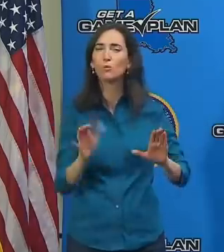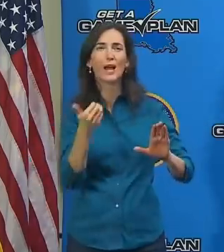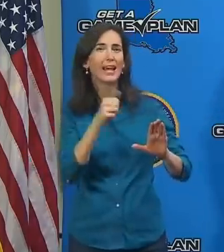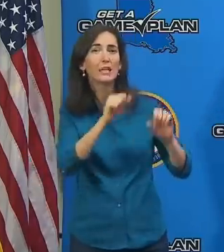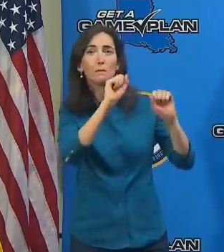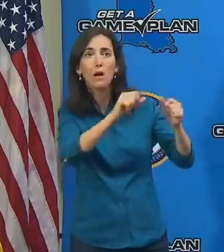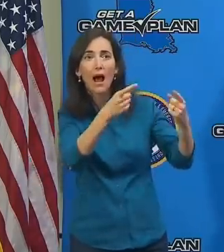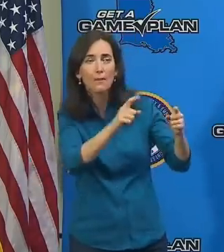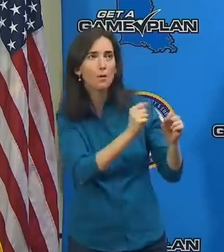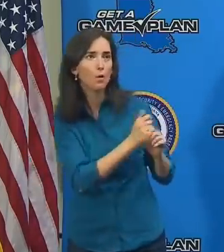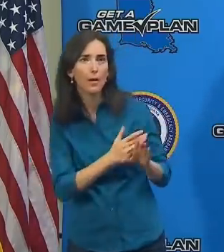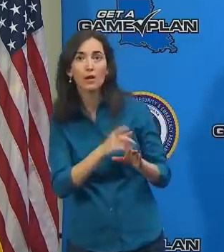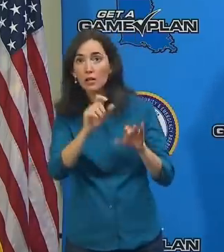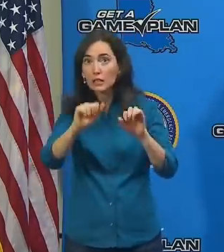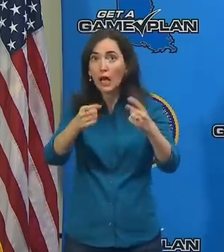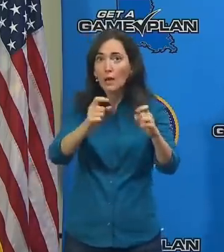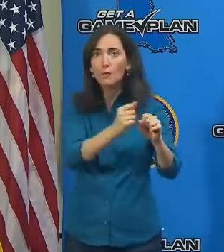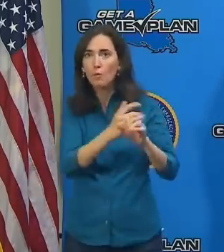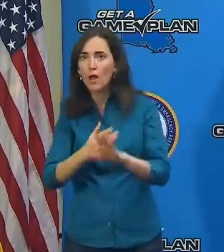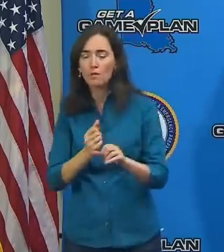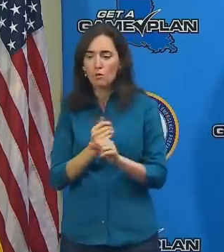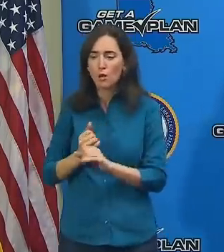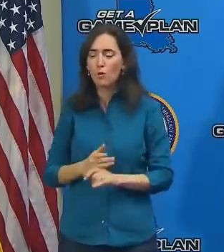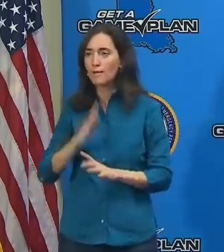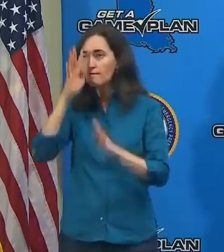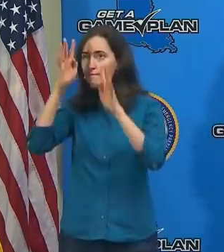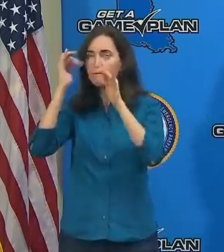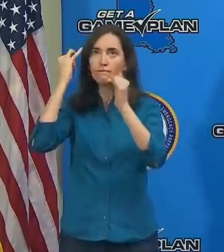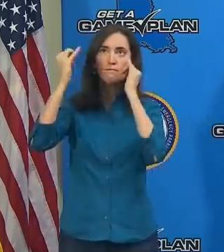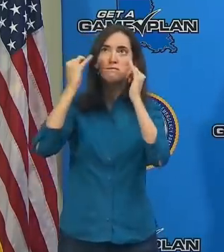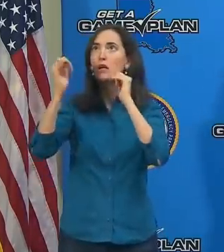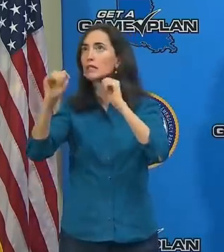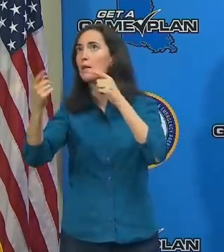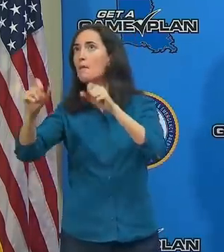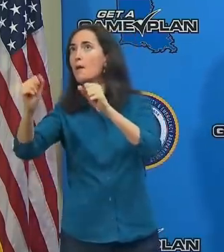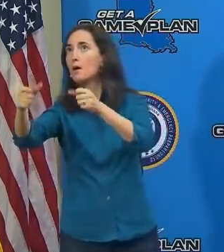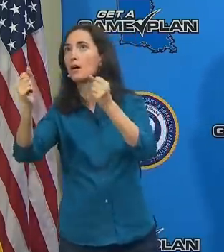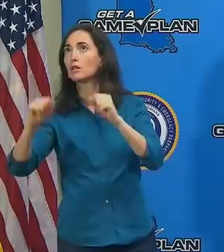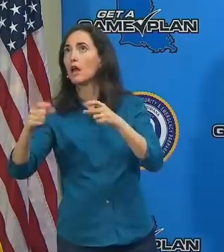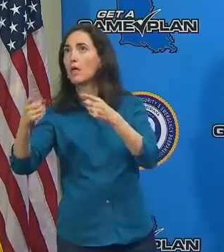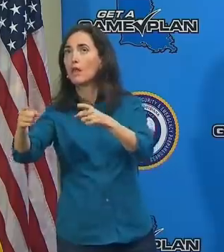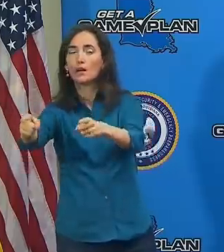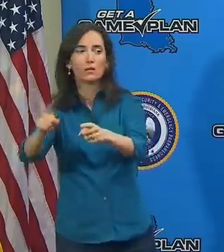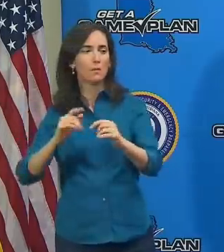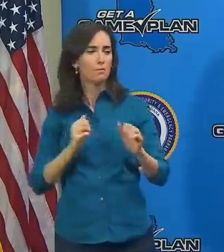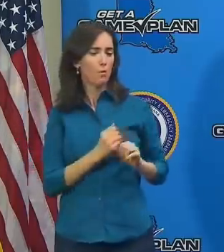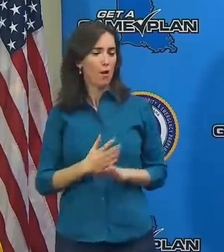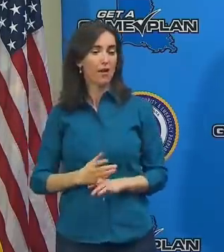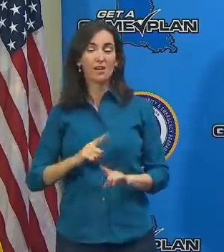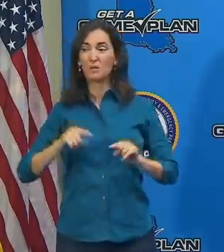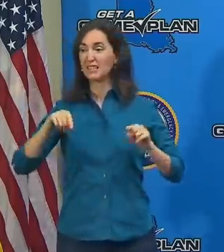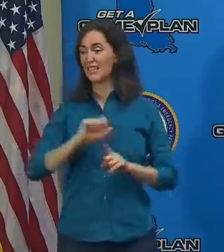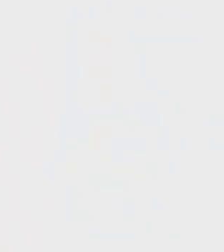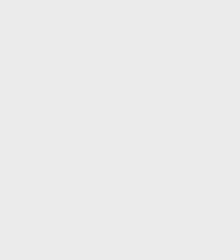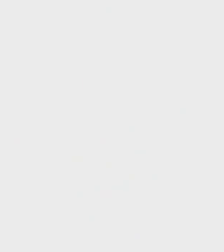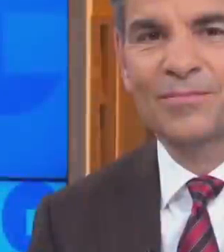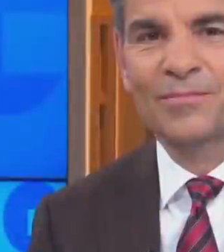contingency that we can come up with right now. But this is going to be a very, very challenging